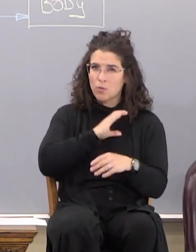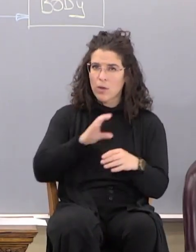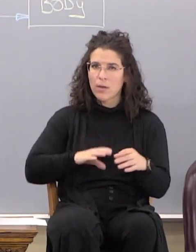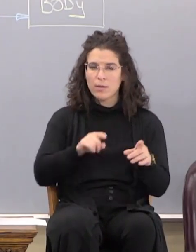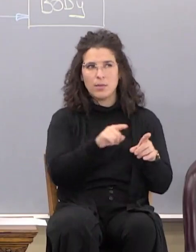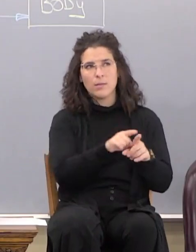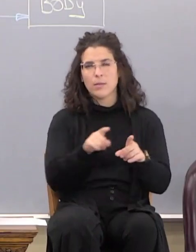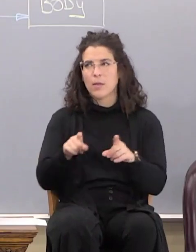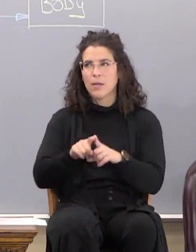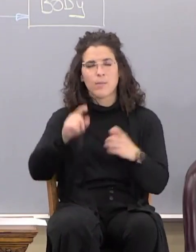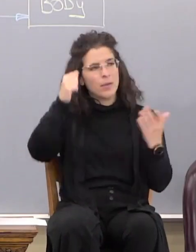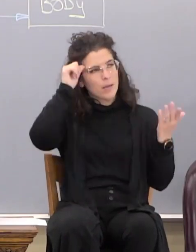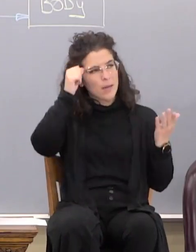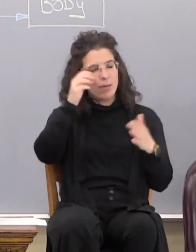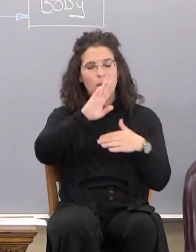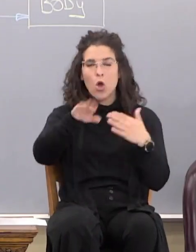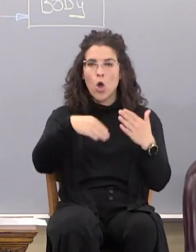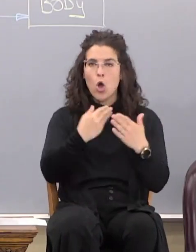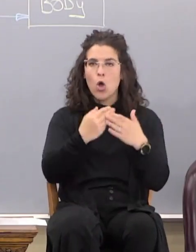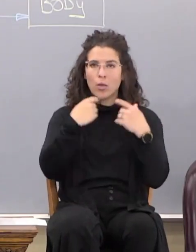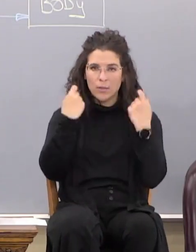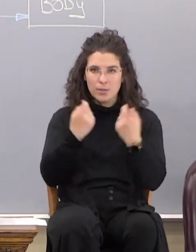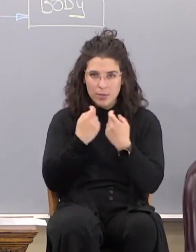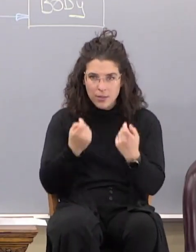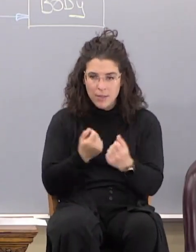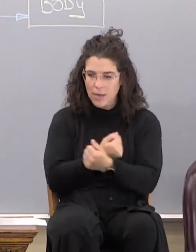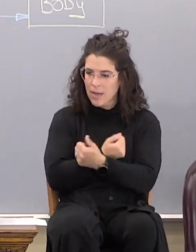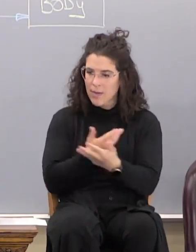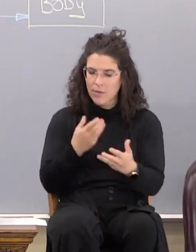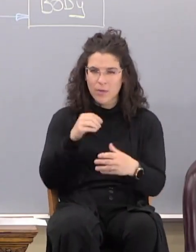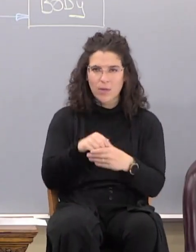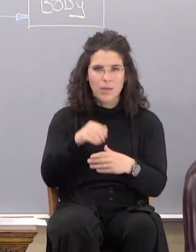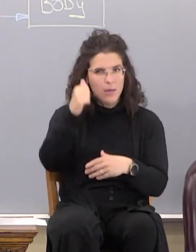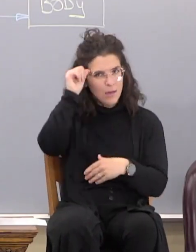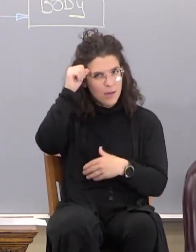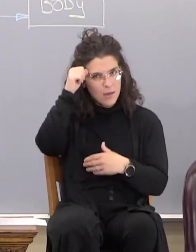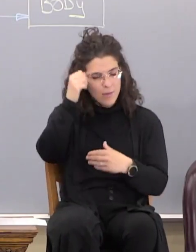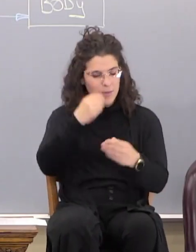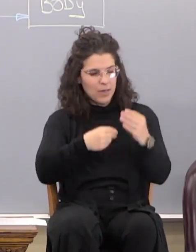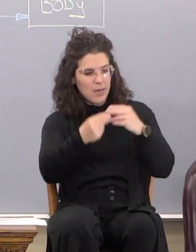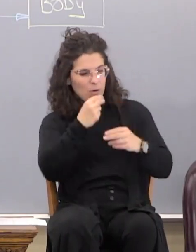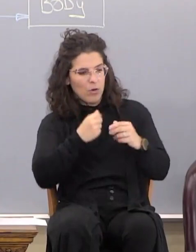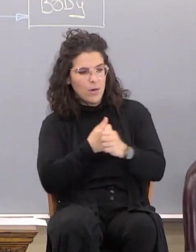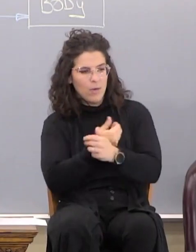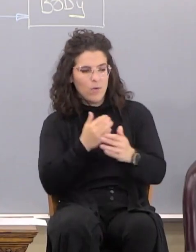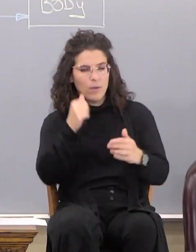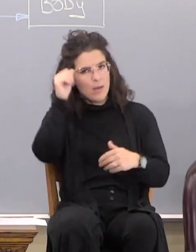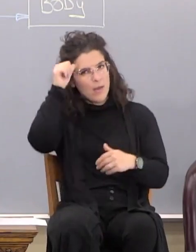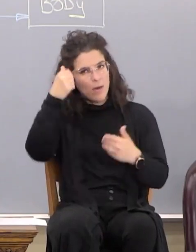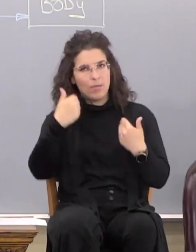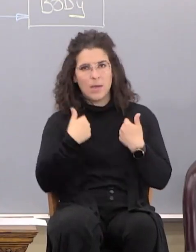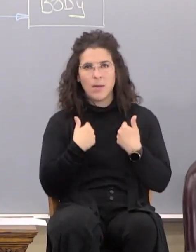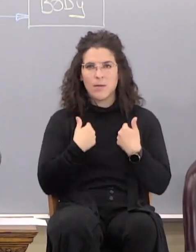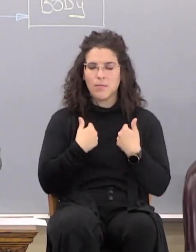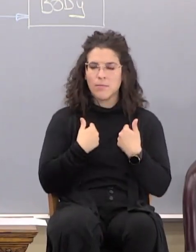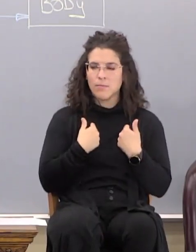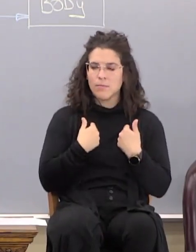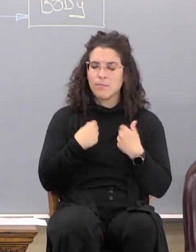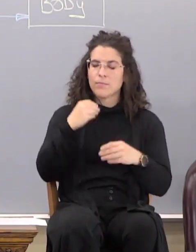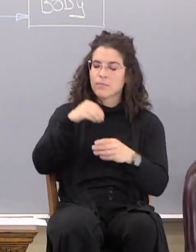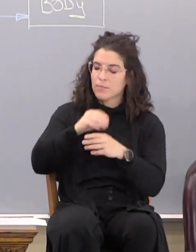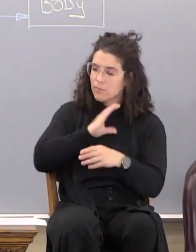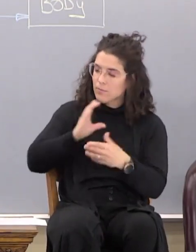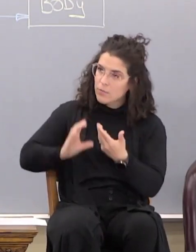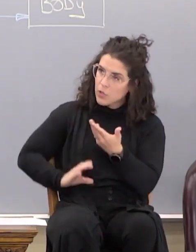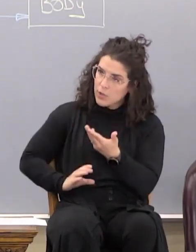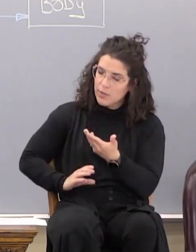Adam, all sinned. Everybody that's in Adam inherited everything that Adam had. In